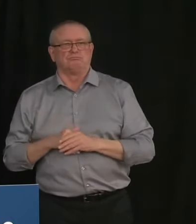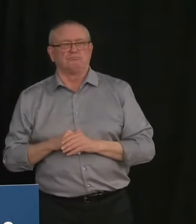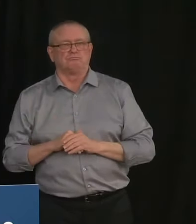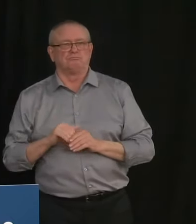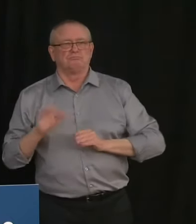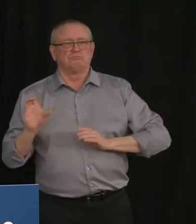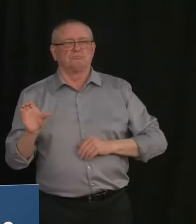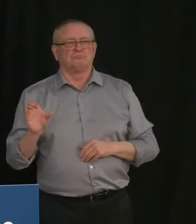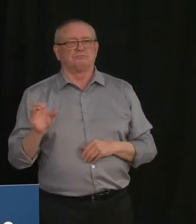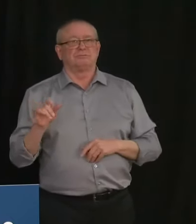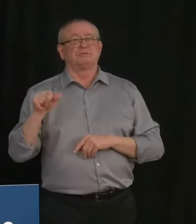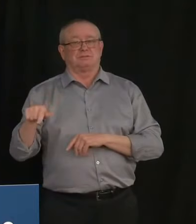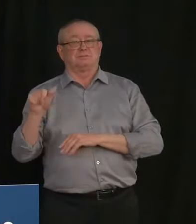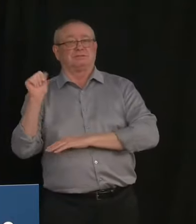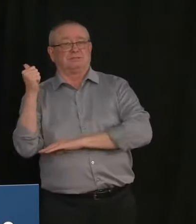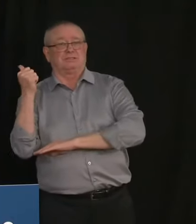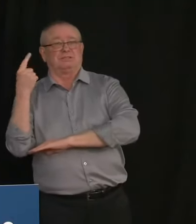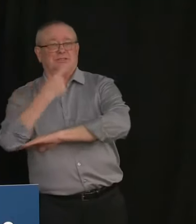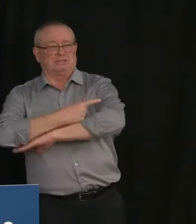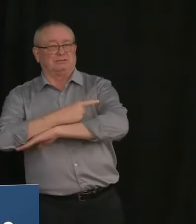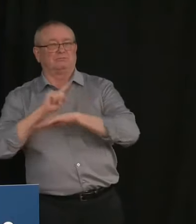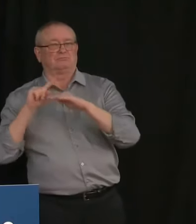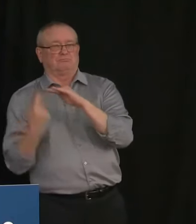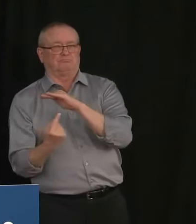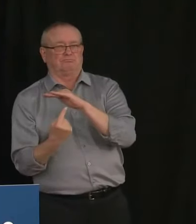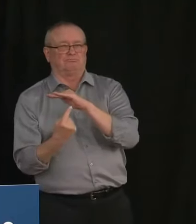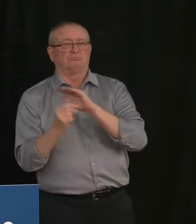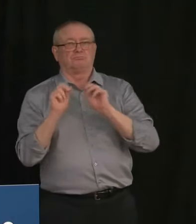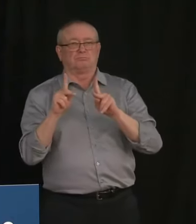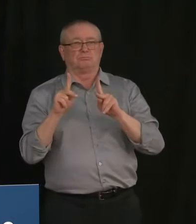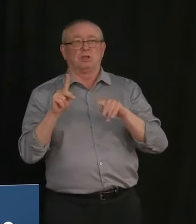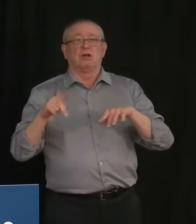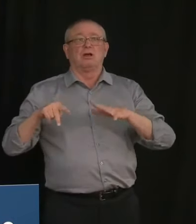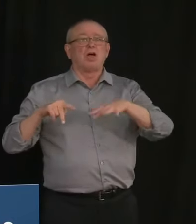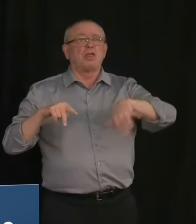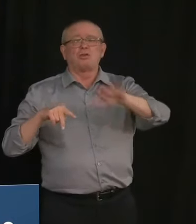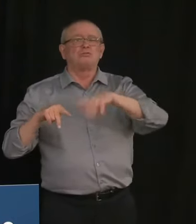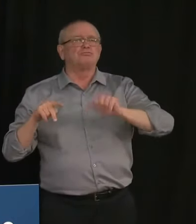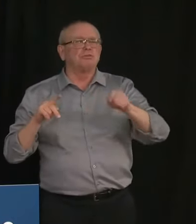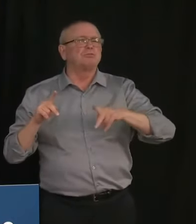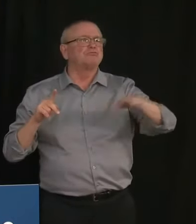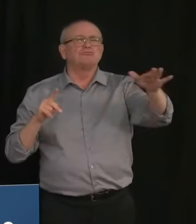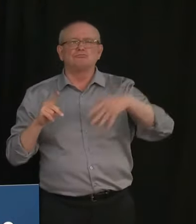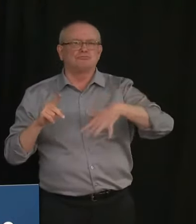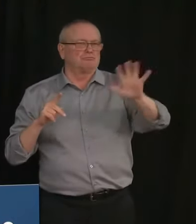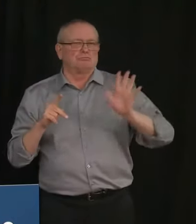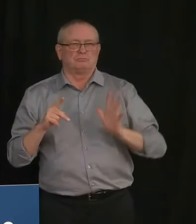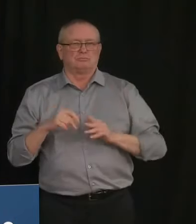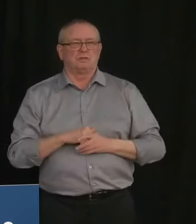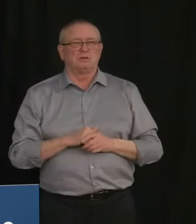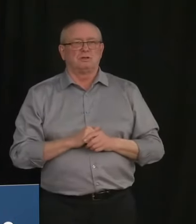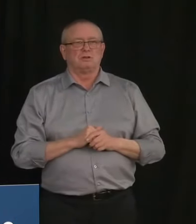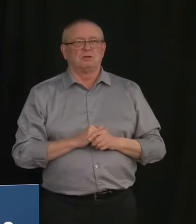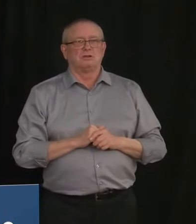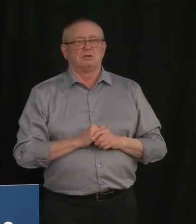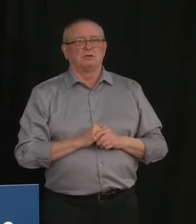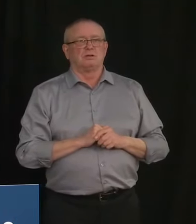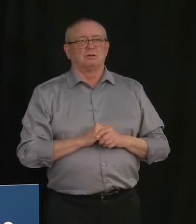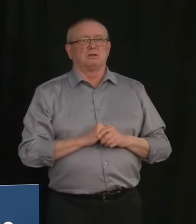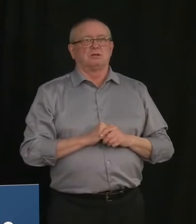period of their isolation while they are infectious. Anyone who lives in the same house or household as